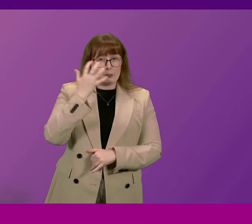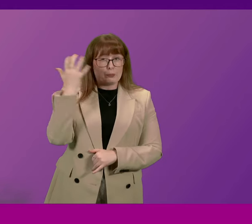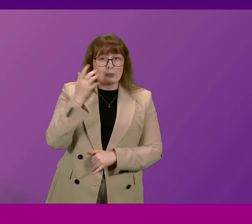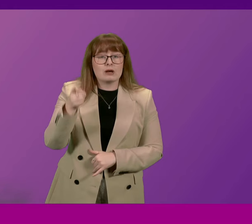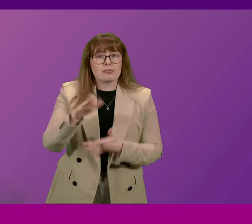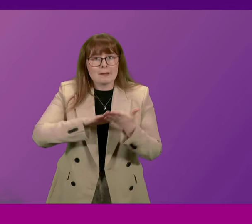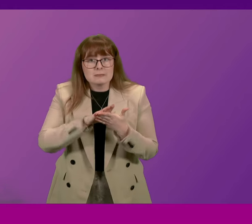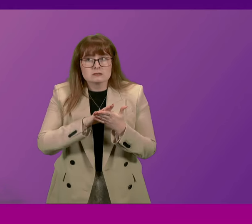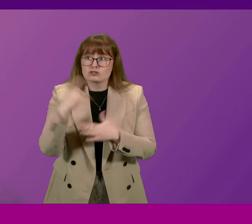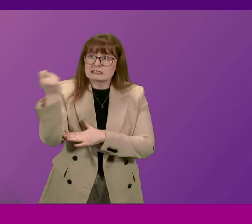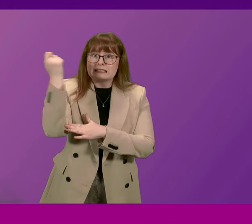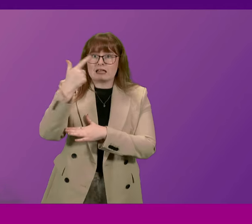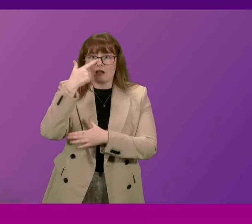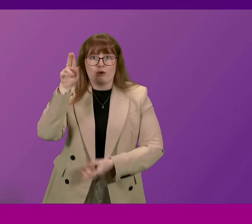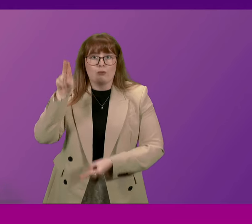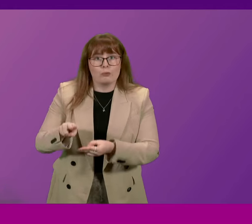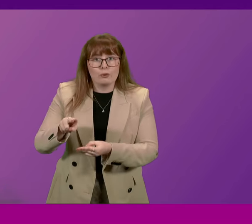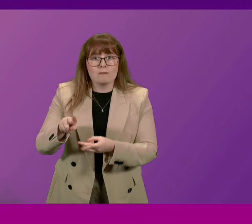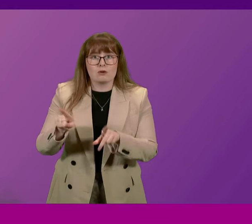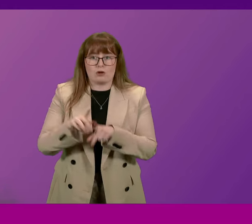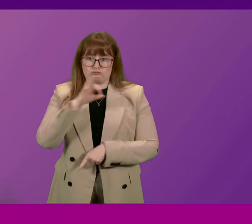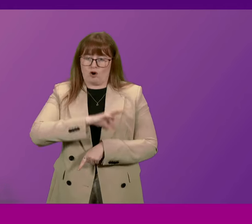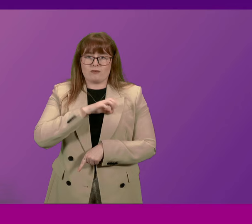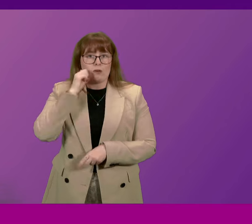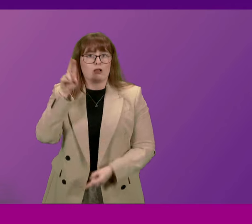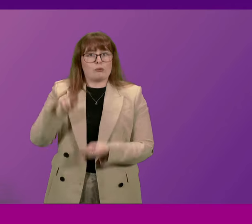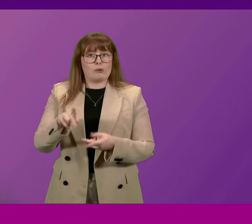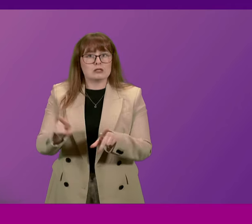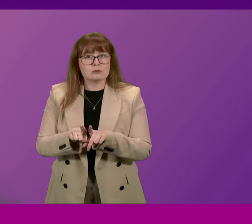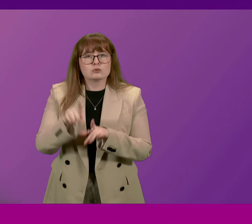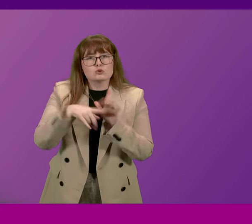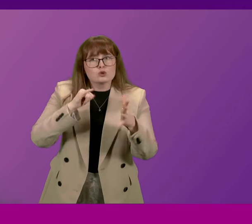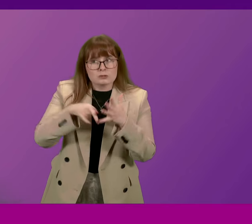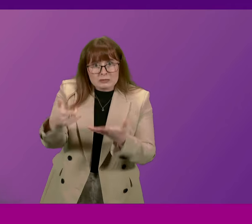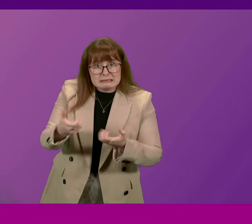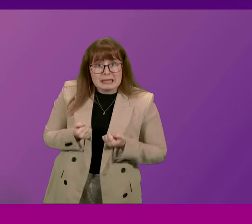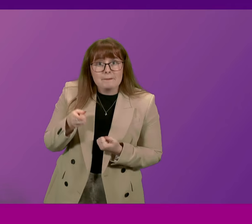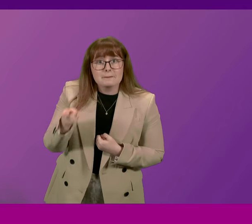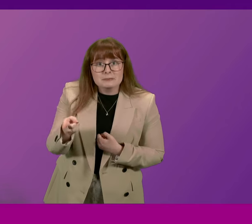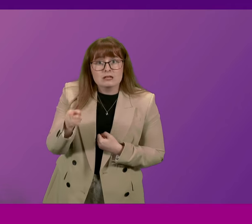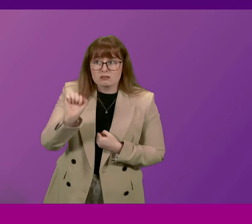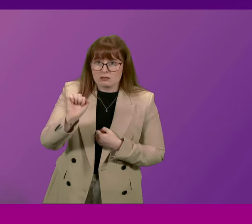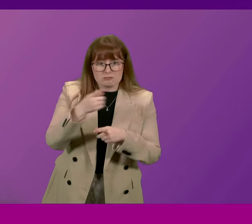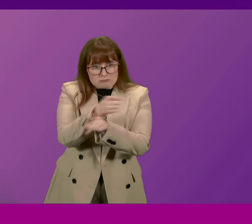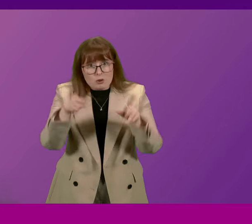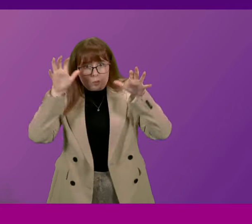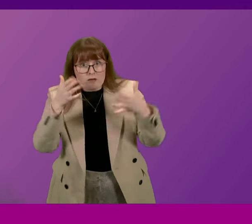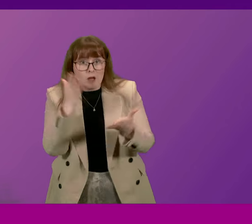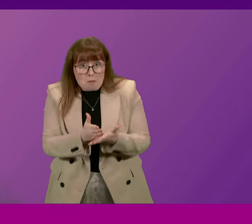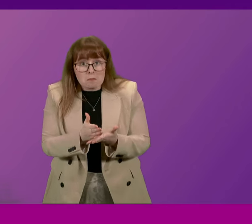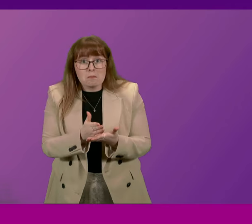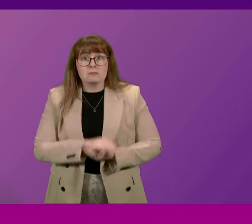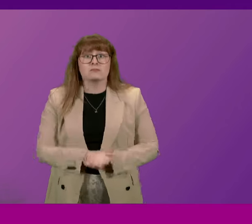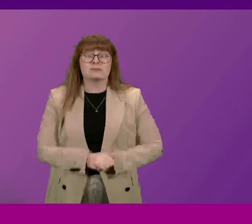penalises success and reduces profitability. So does John Swinney accept that their concerns are valid?